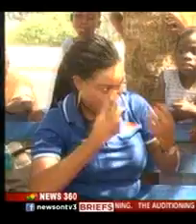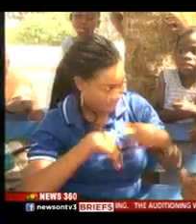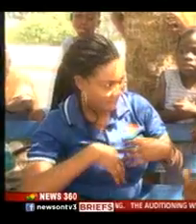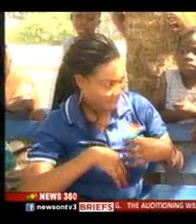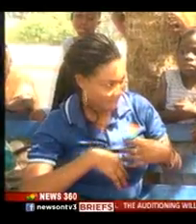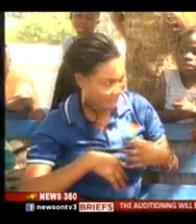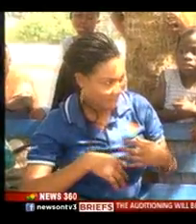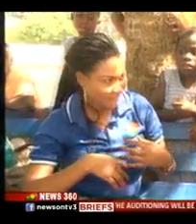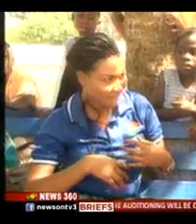Thank you, Osu.